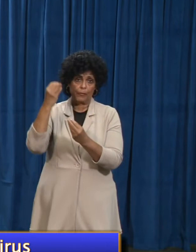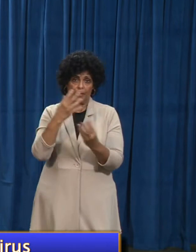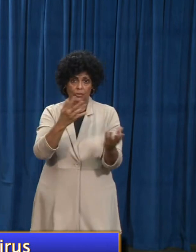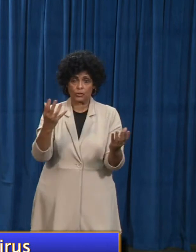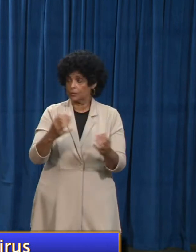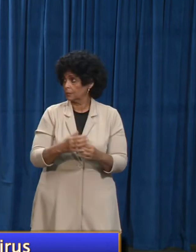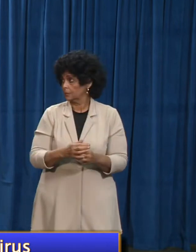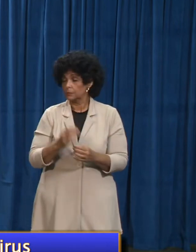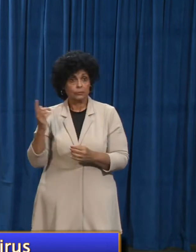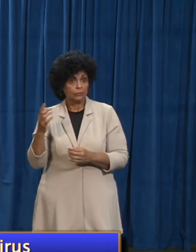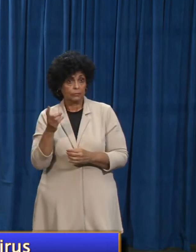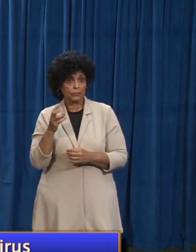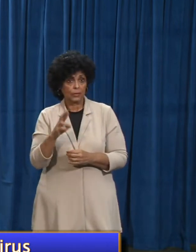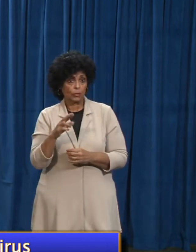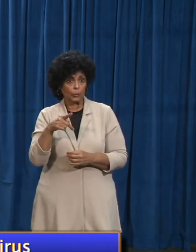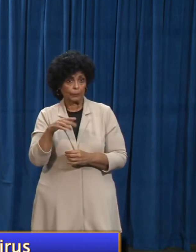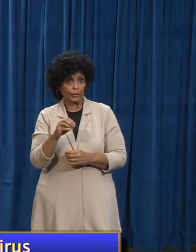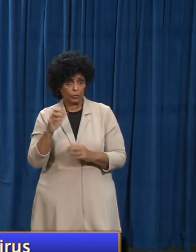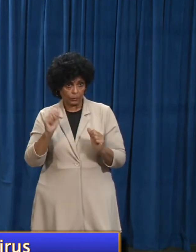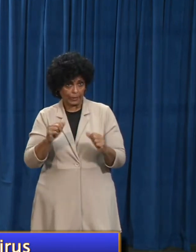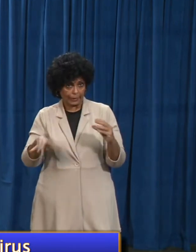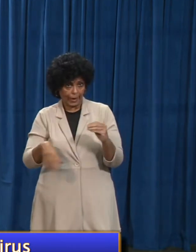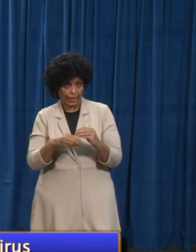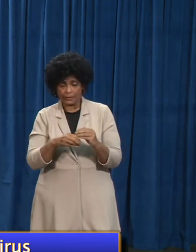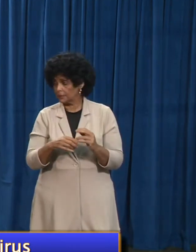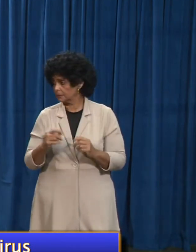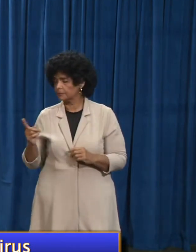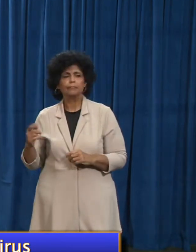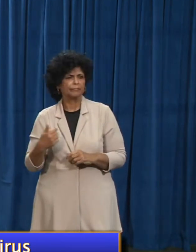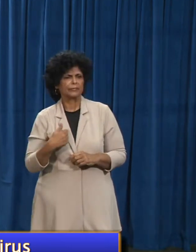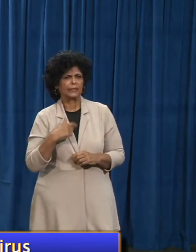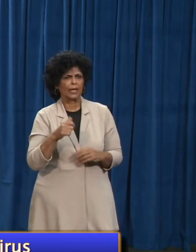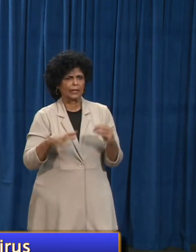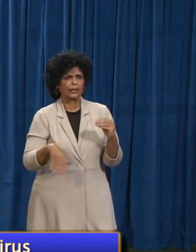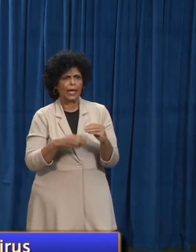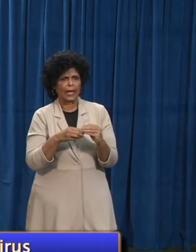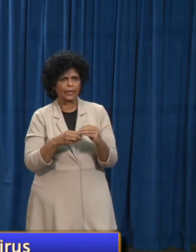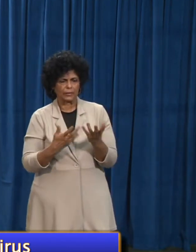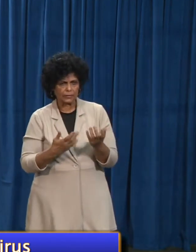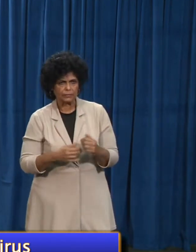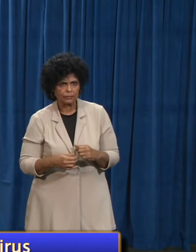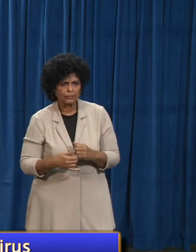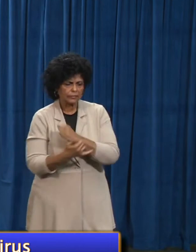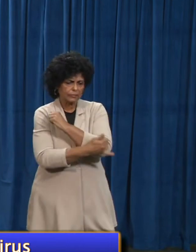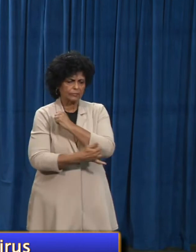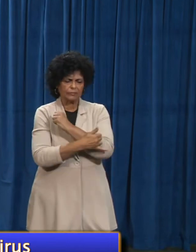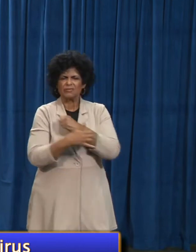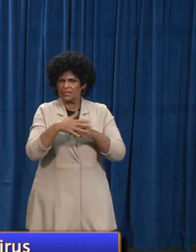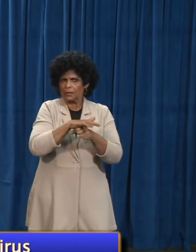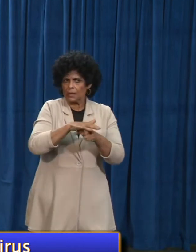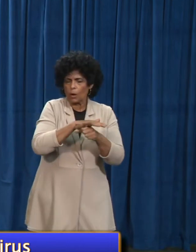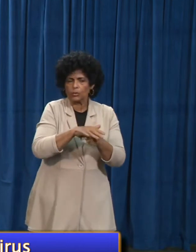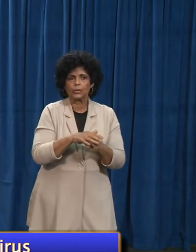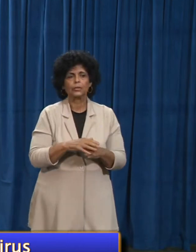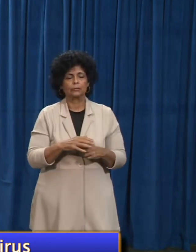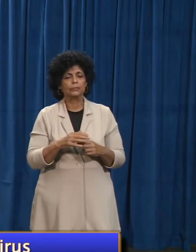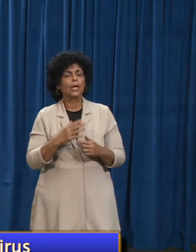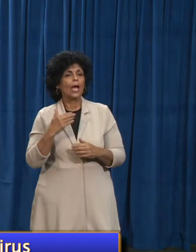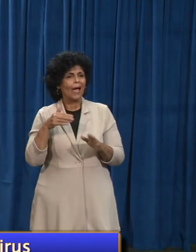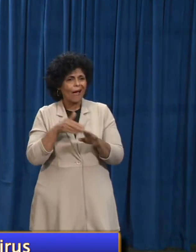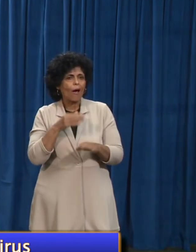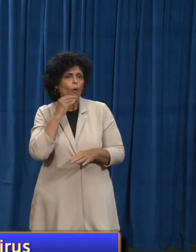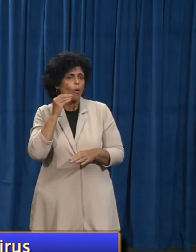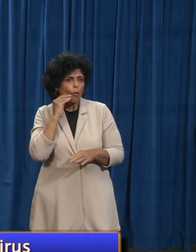Dr. Pino can add to that. So I can add to that. The county has been distributing at-home kits.